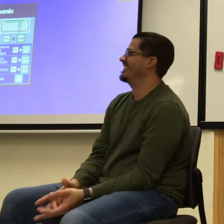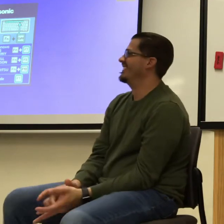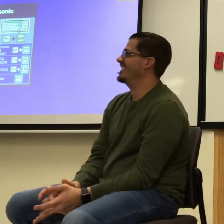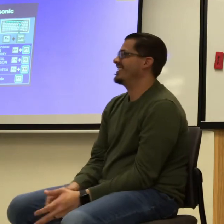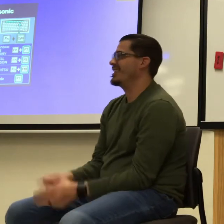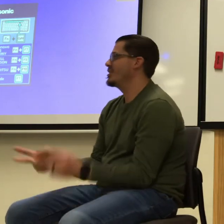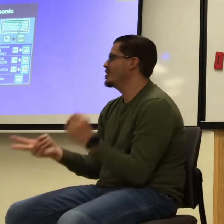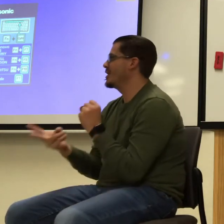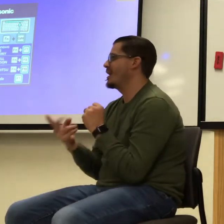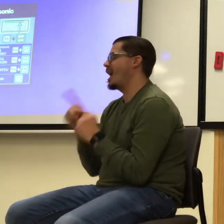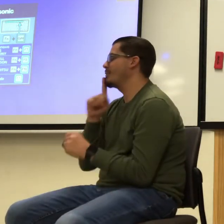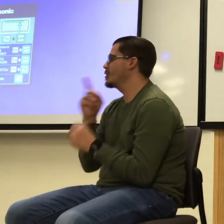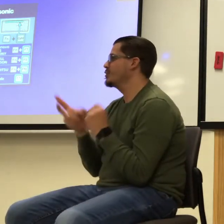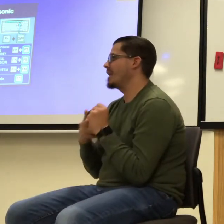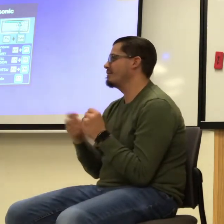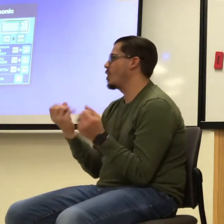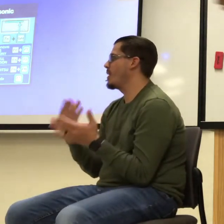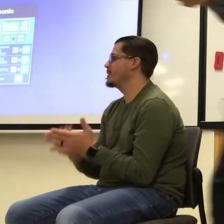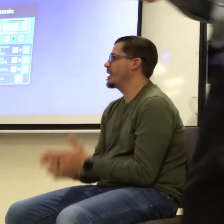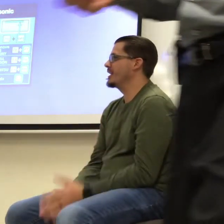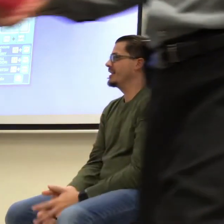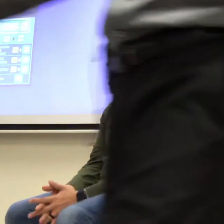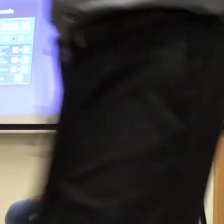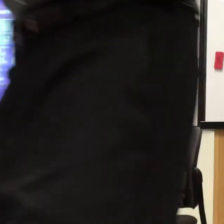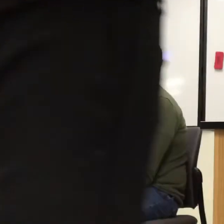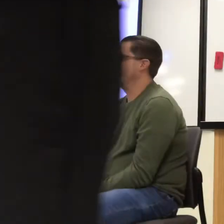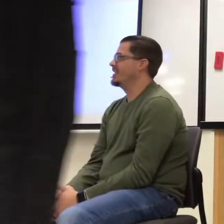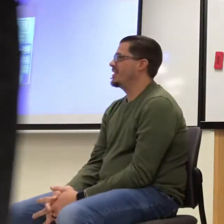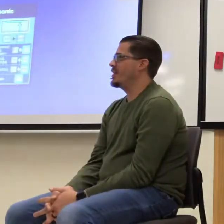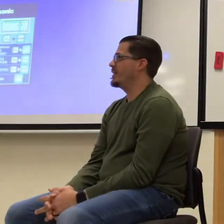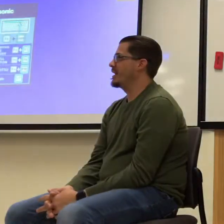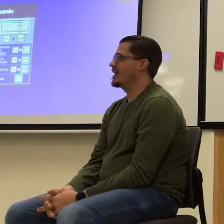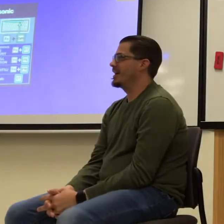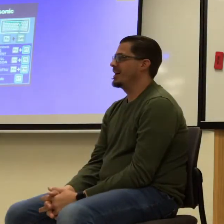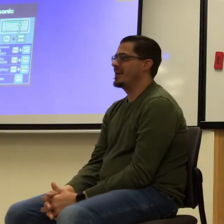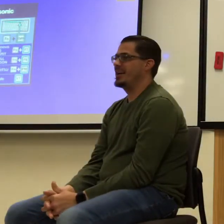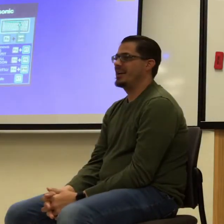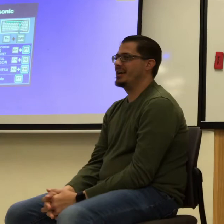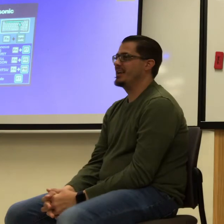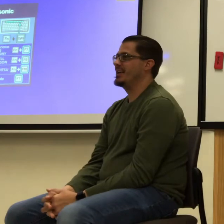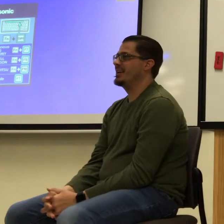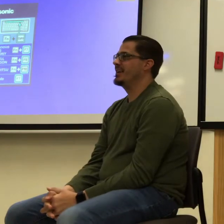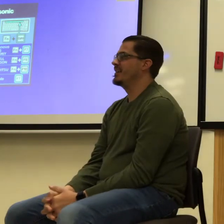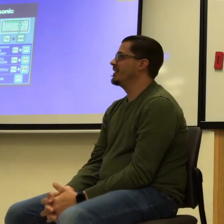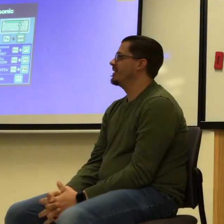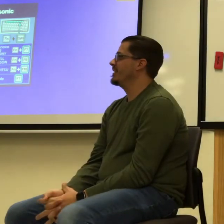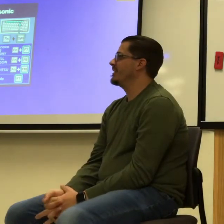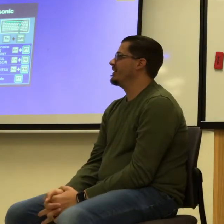Thank you.